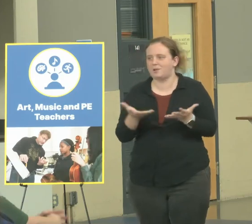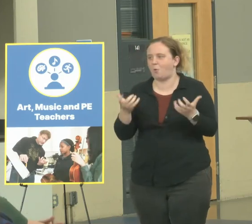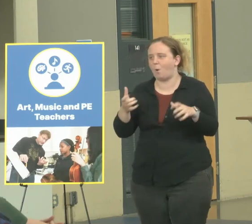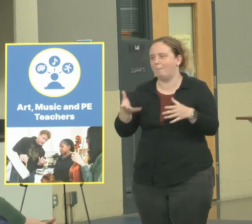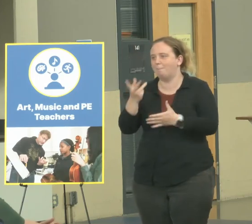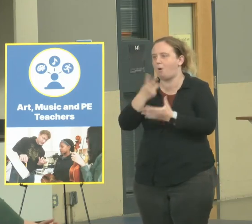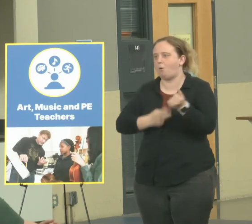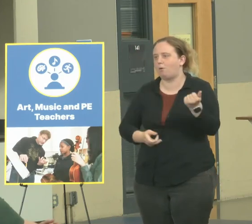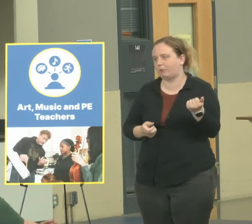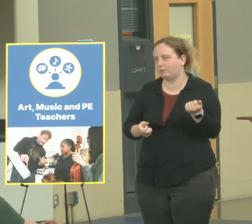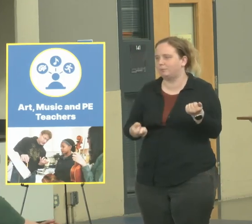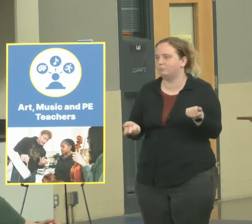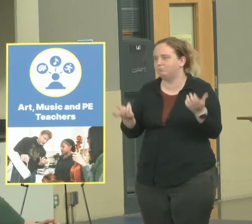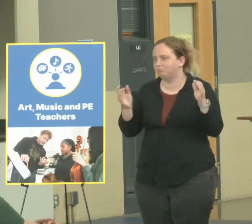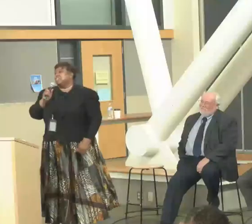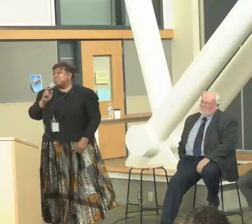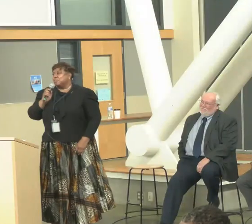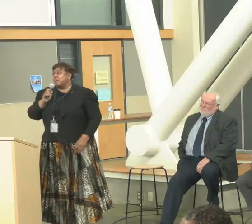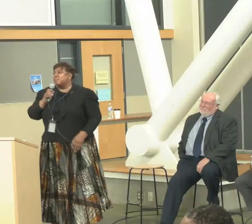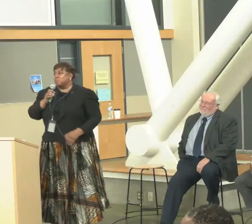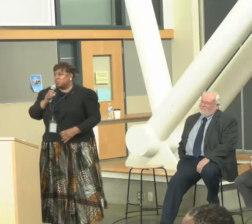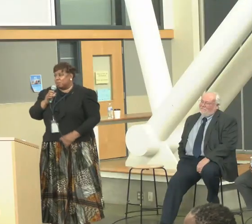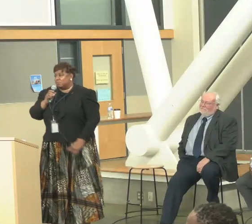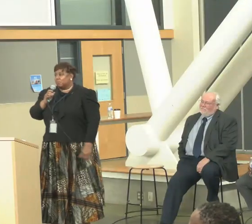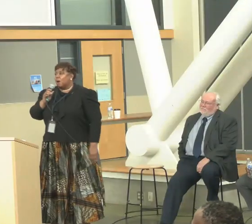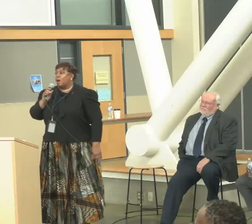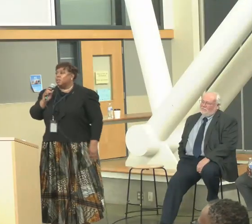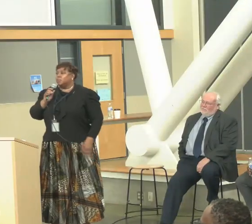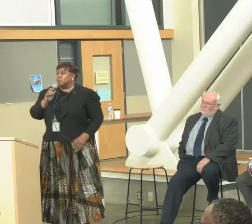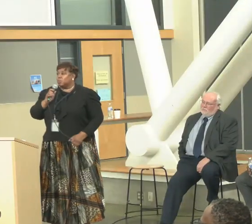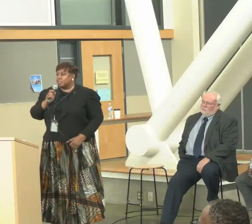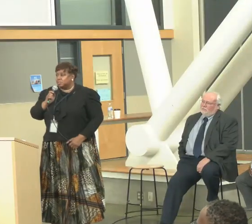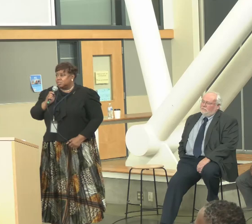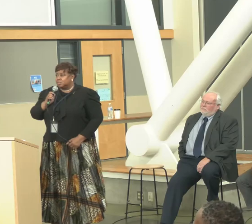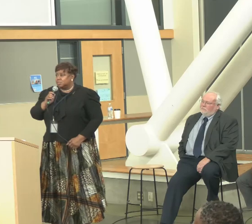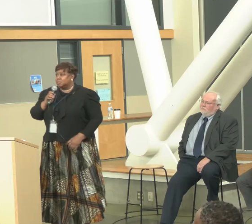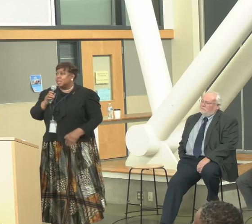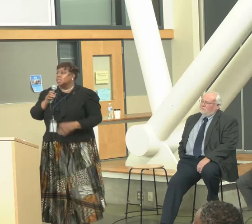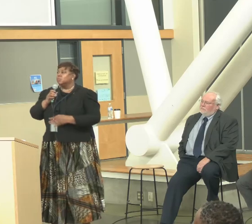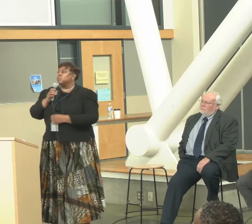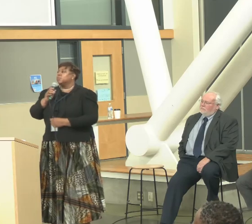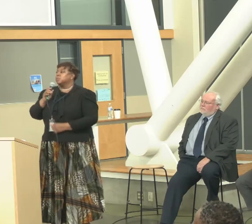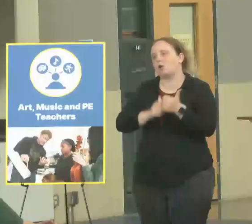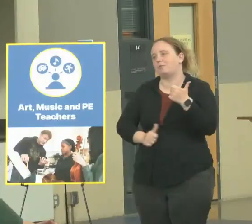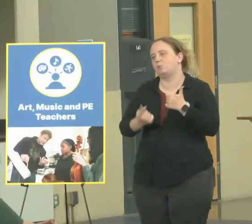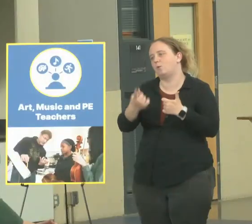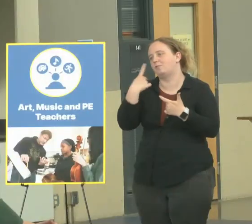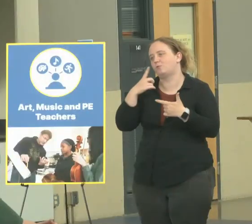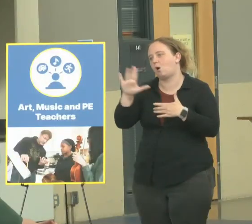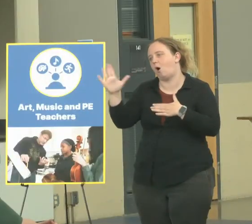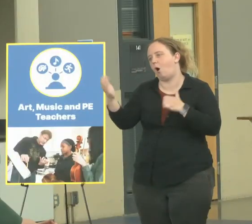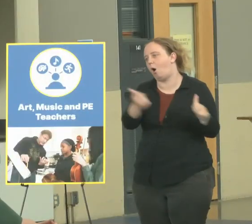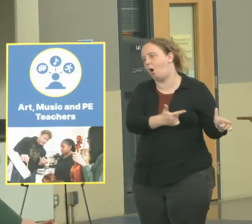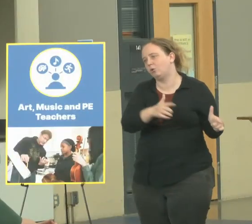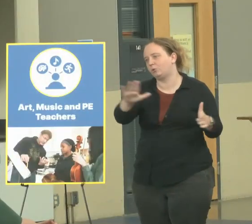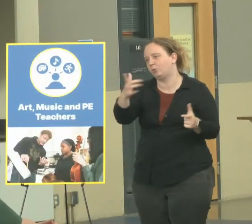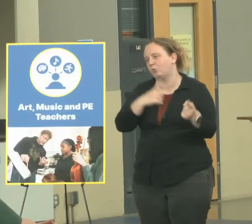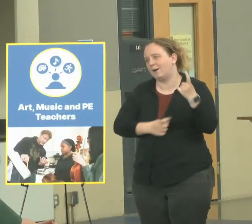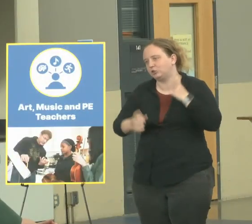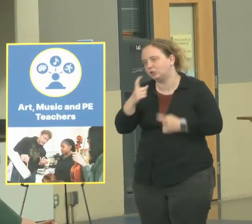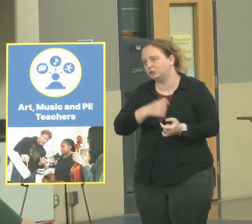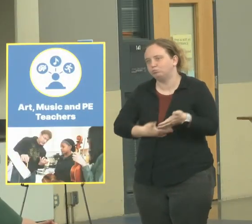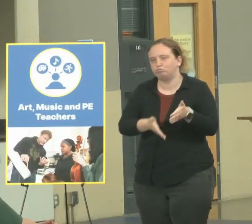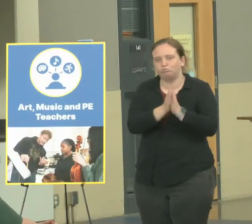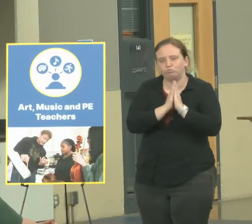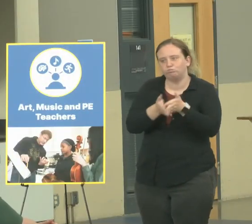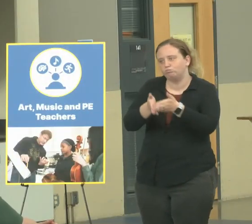That's okay. I'm good. Thank you, everyone, for all of your questions. Thank you for the concerns. Thank